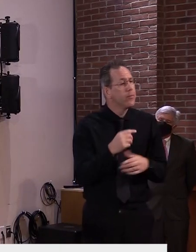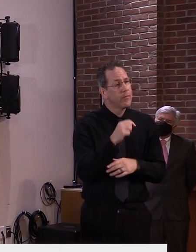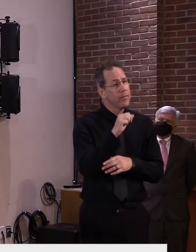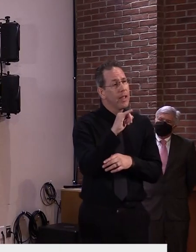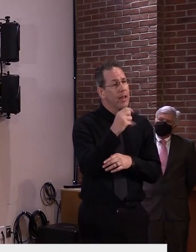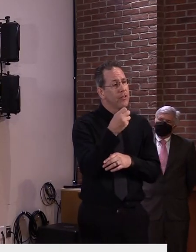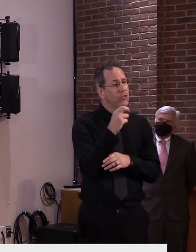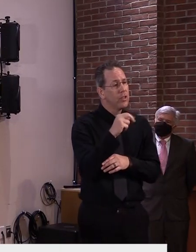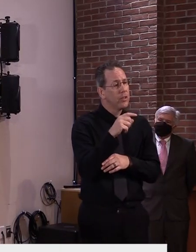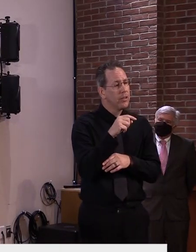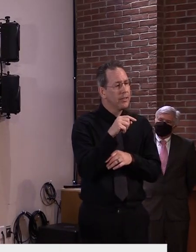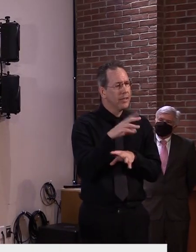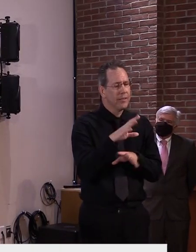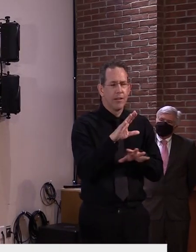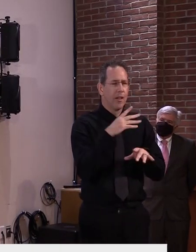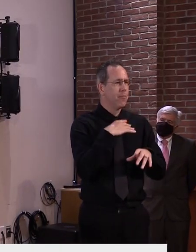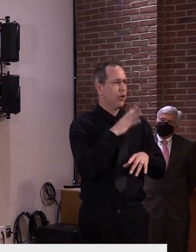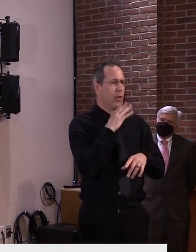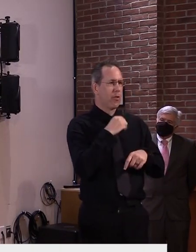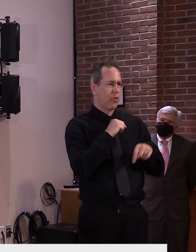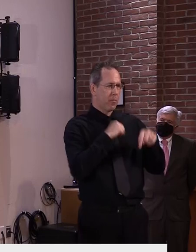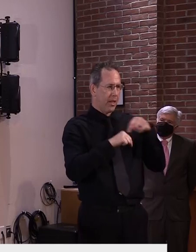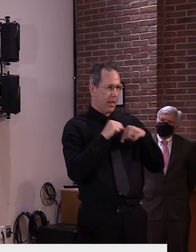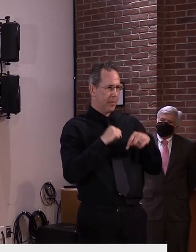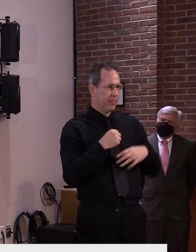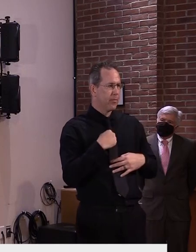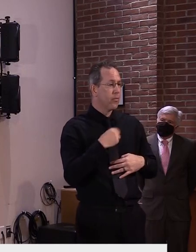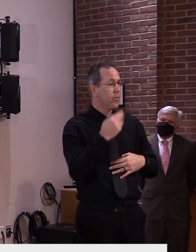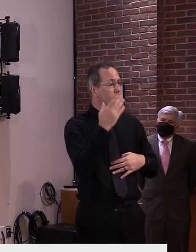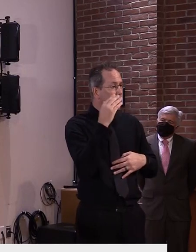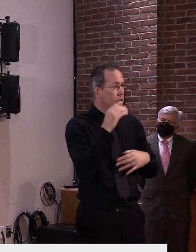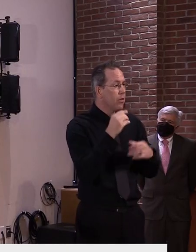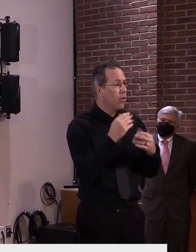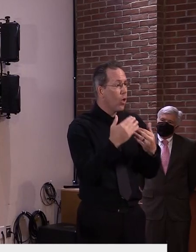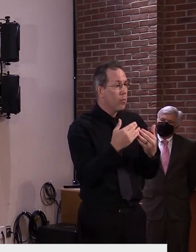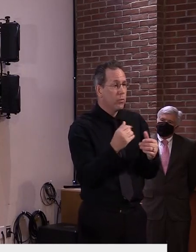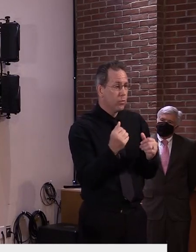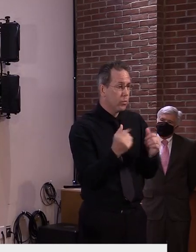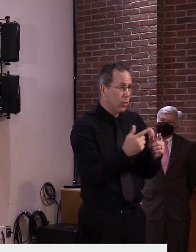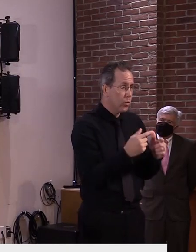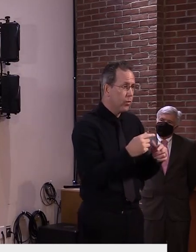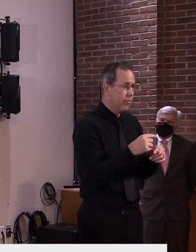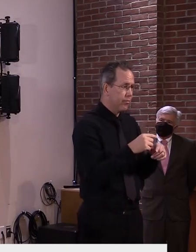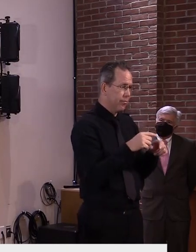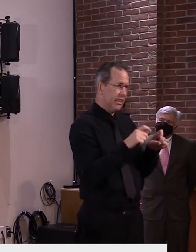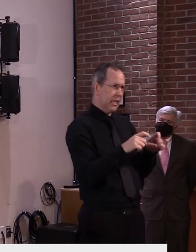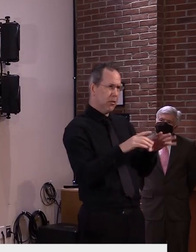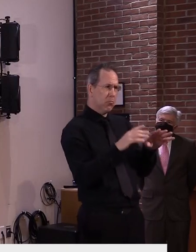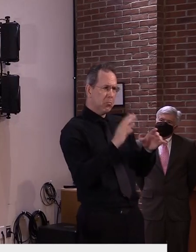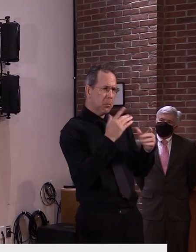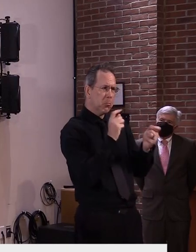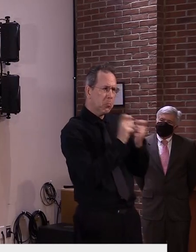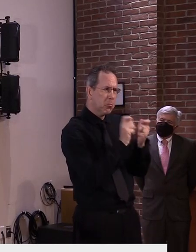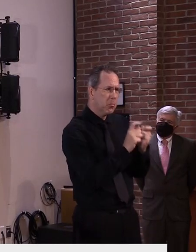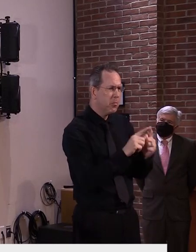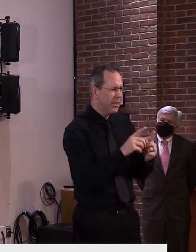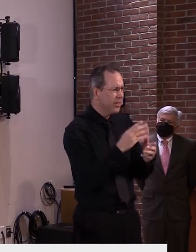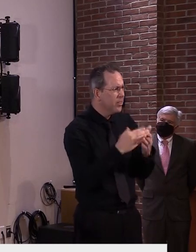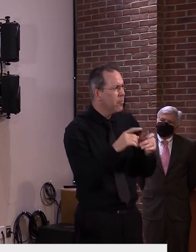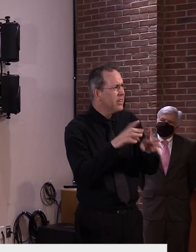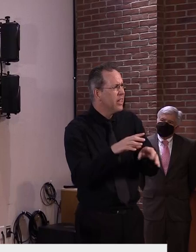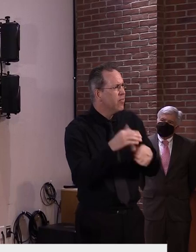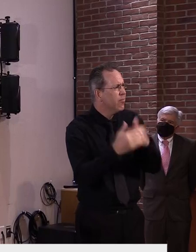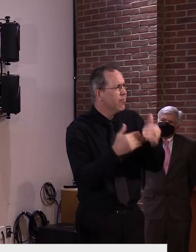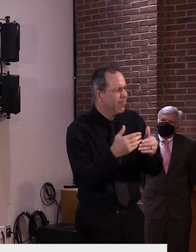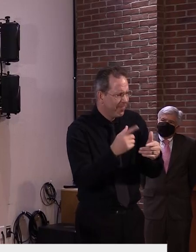logic. However, as I pointed out, after significant epidemiological as well